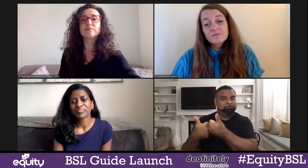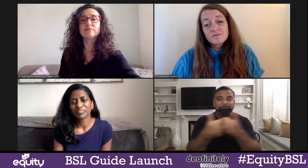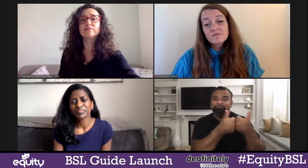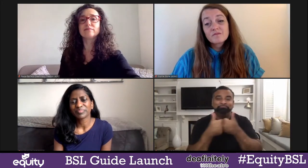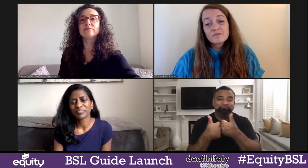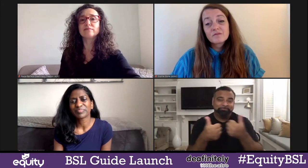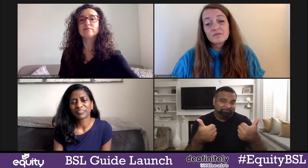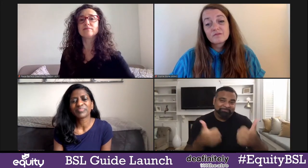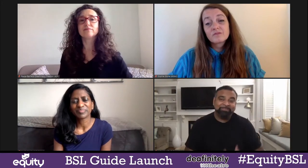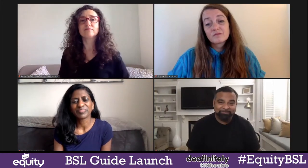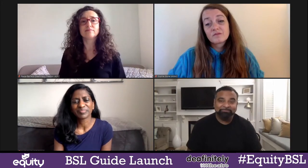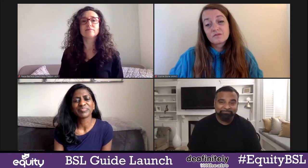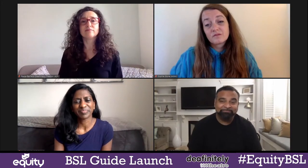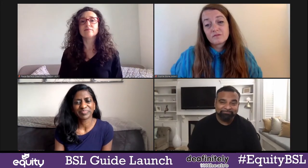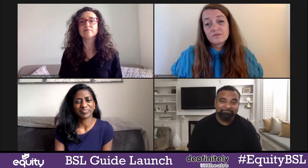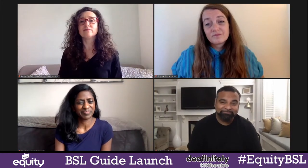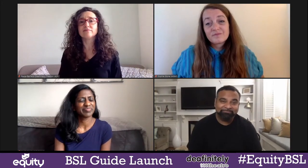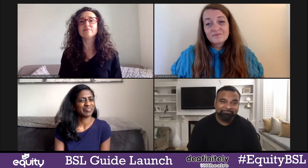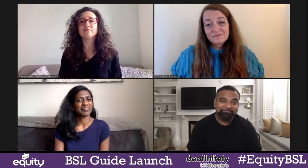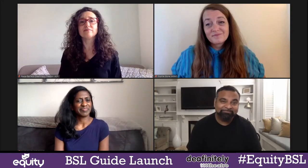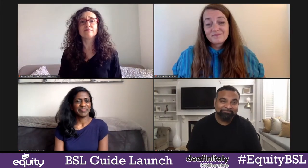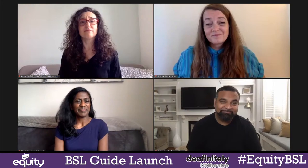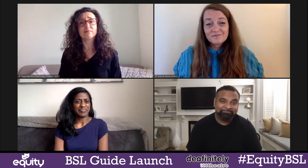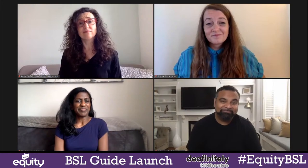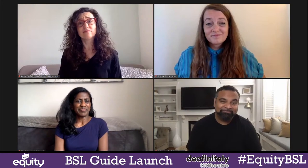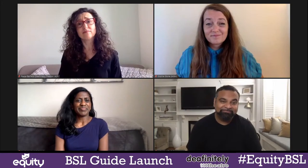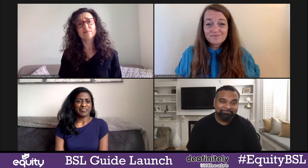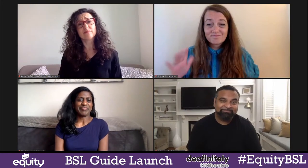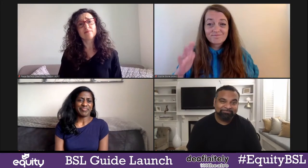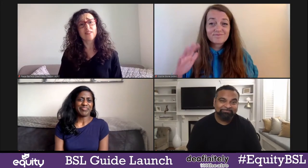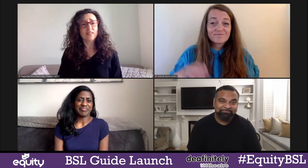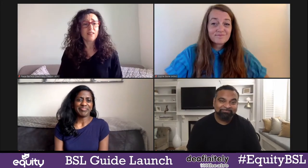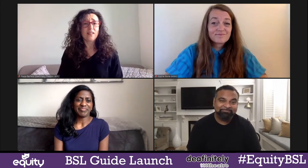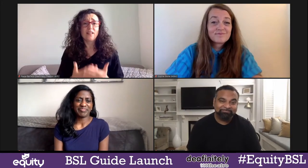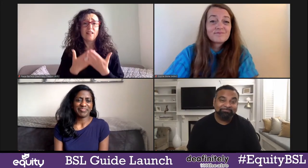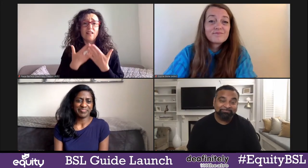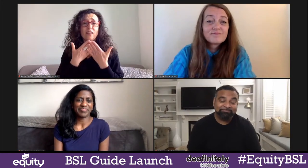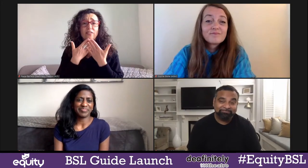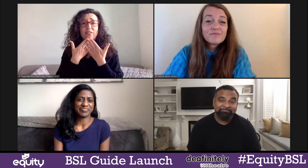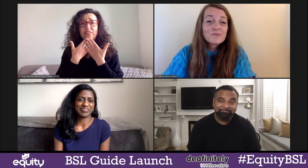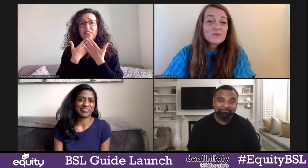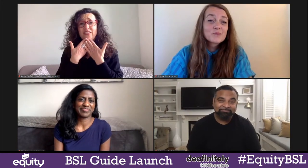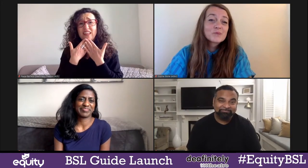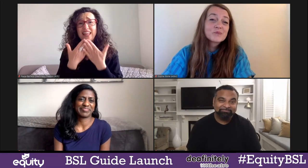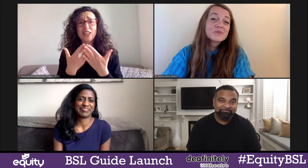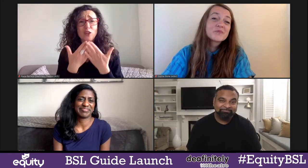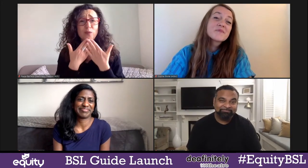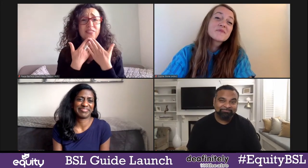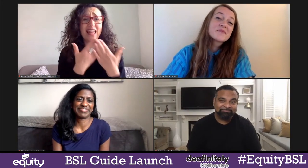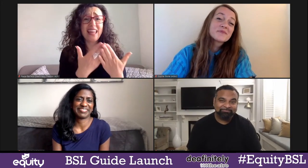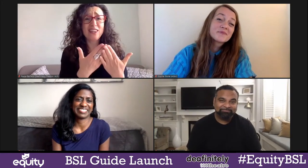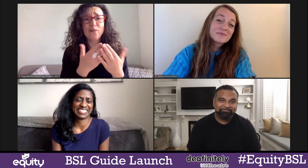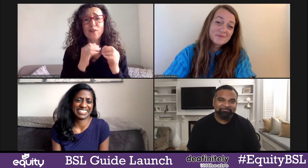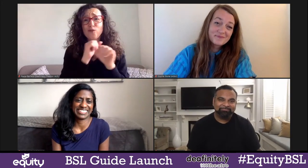TV project, whatever it is. We all will support each other. But having the document is so important to have this reference. Paula, thank